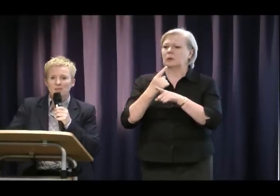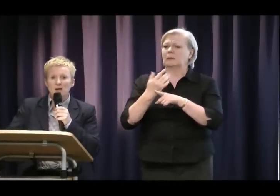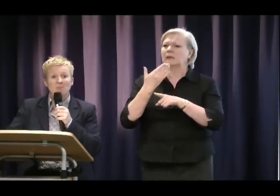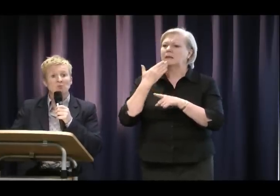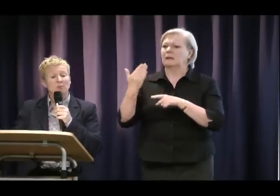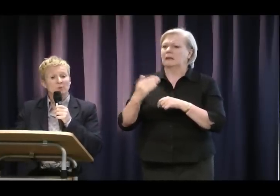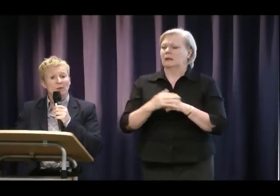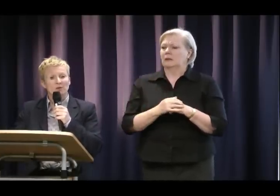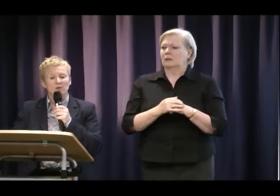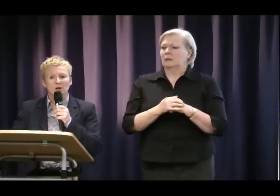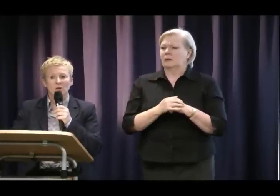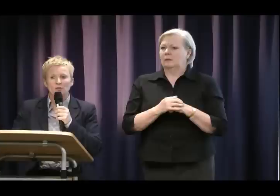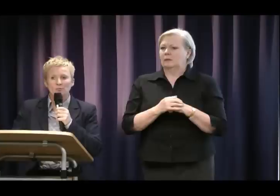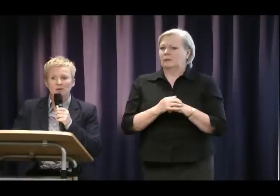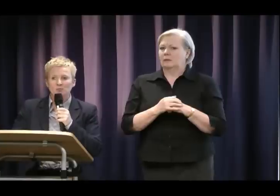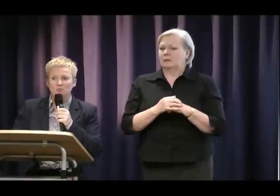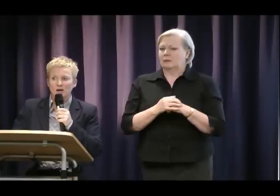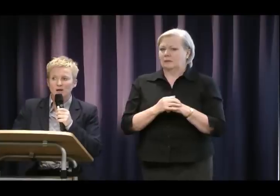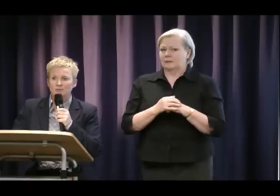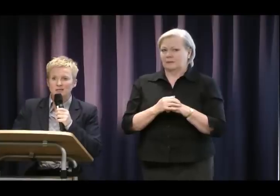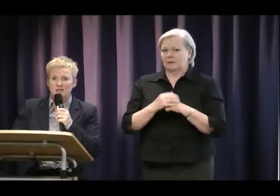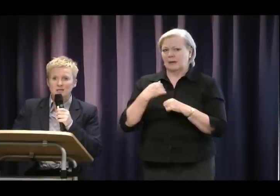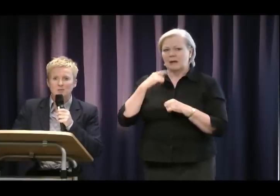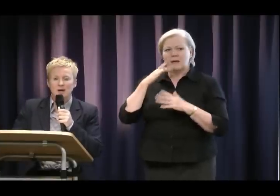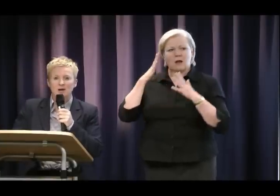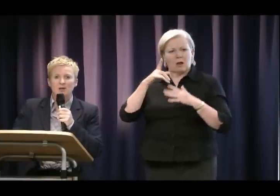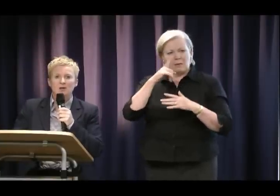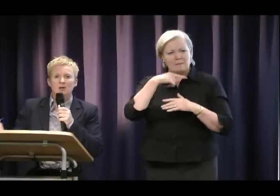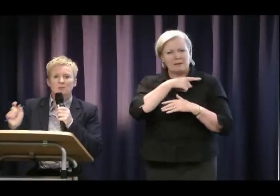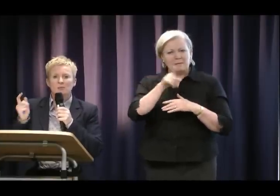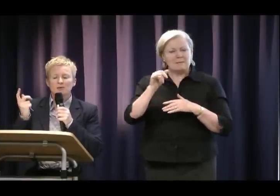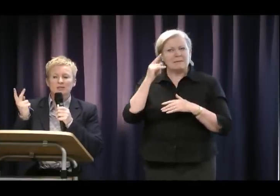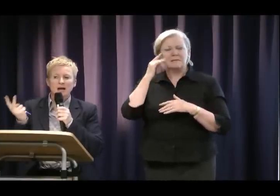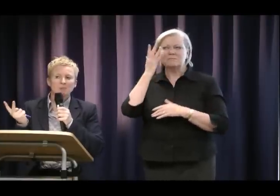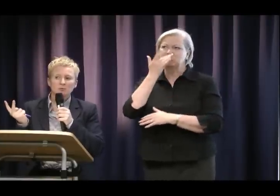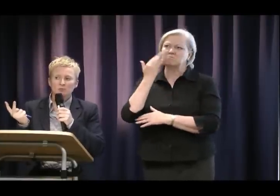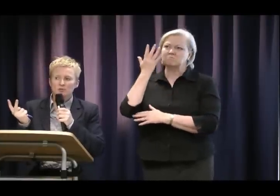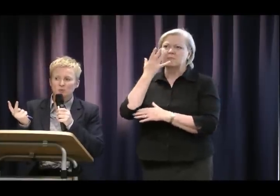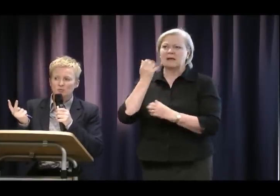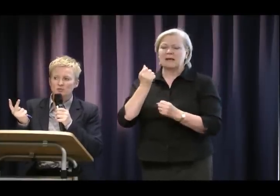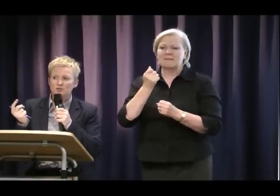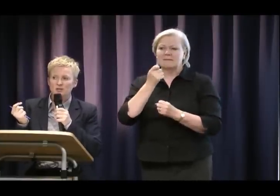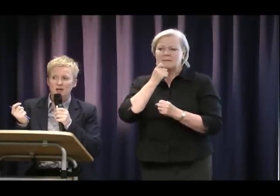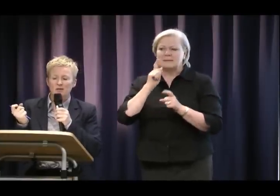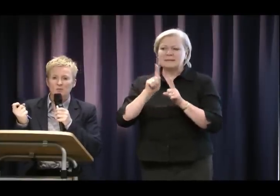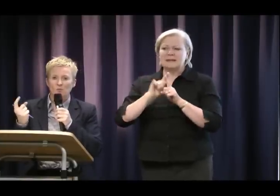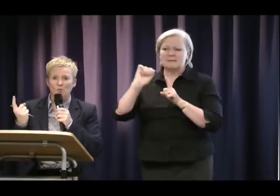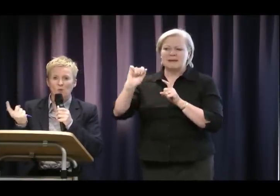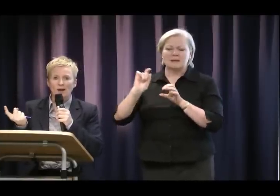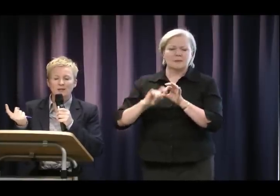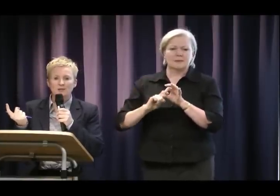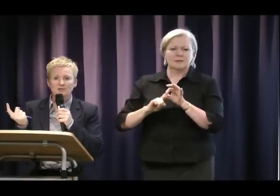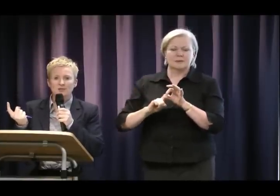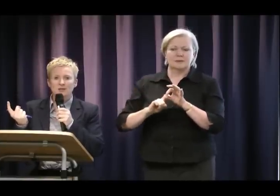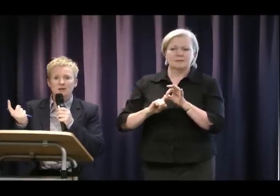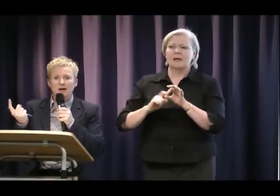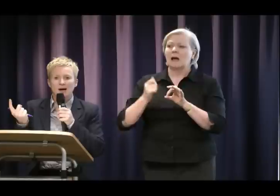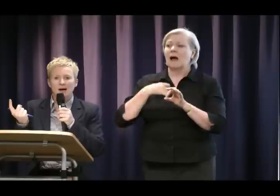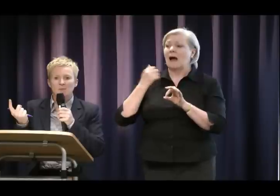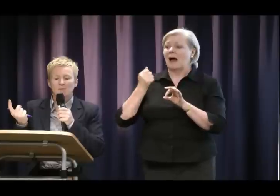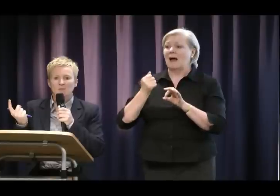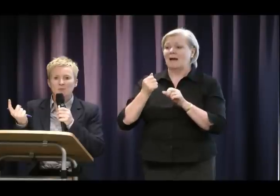question, and probably one that a lot of people are thinking about. There's a couple of responses there. One